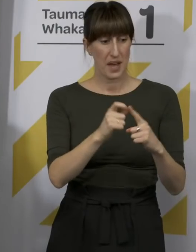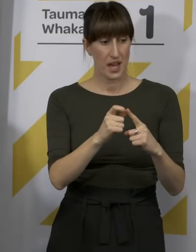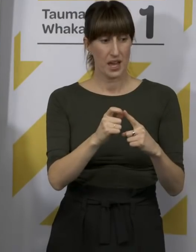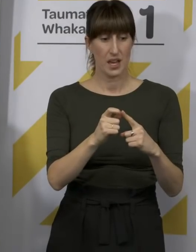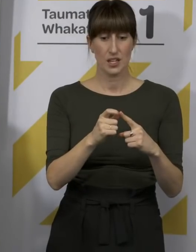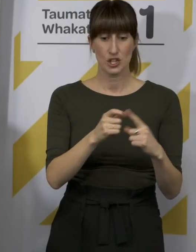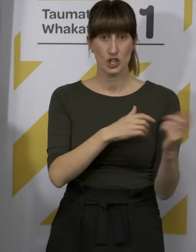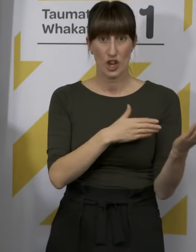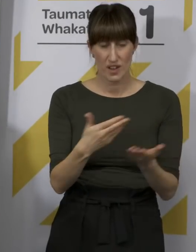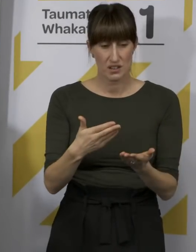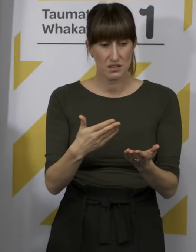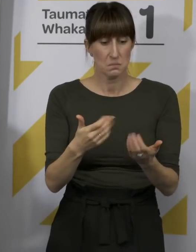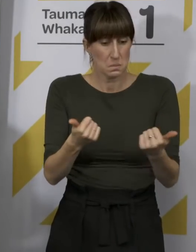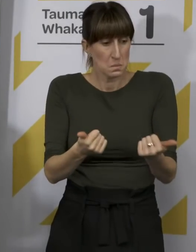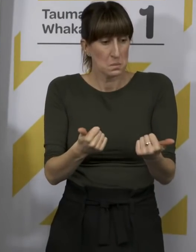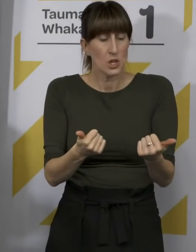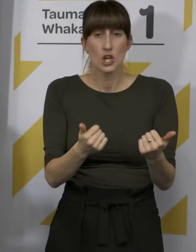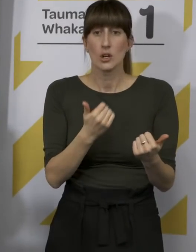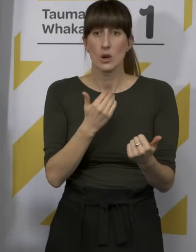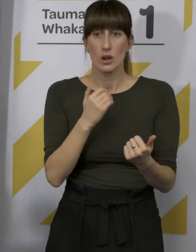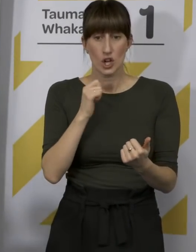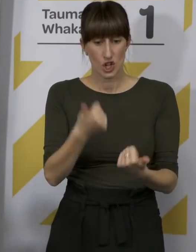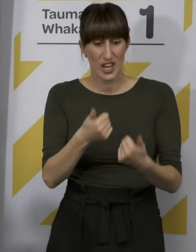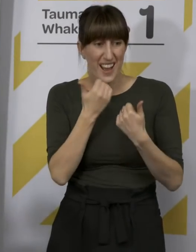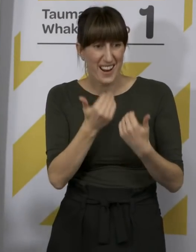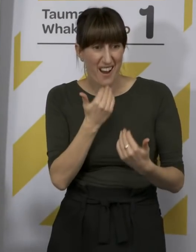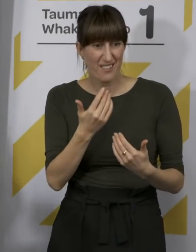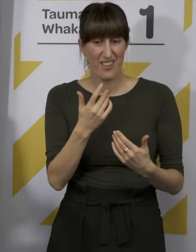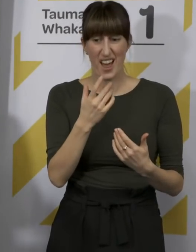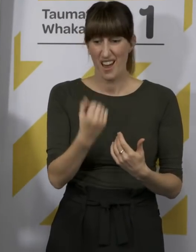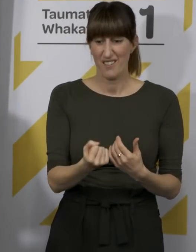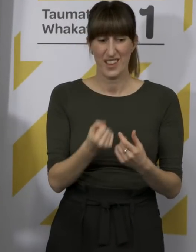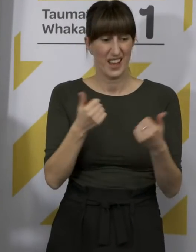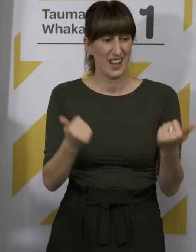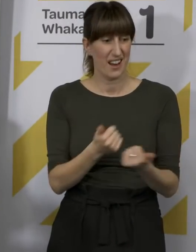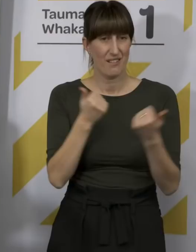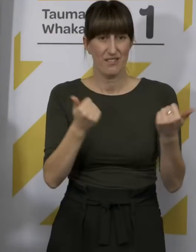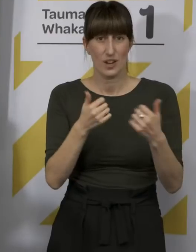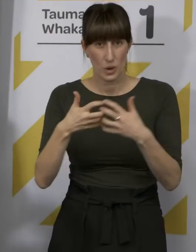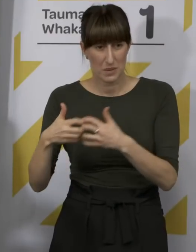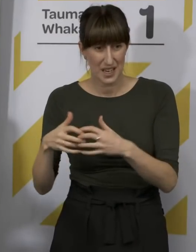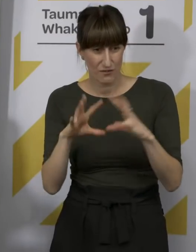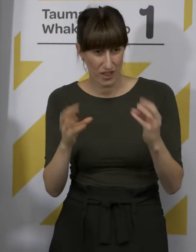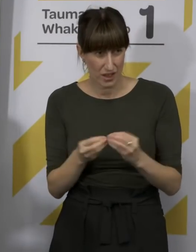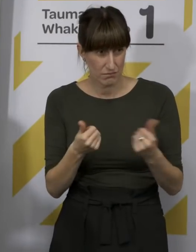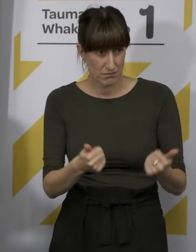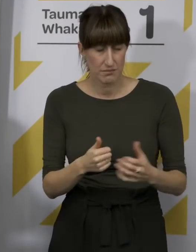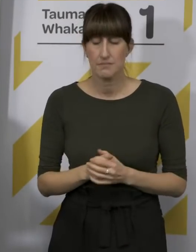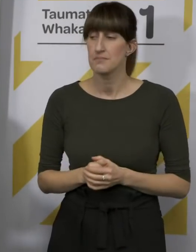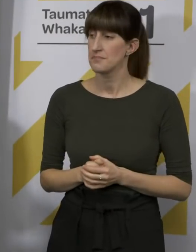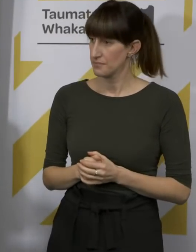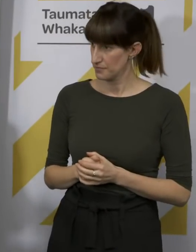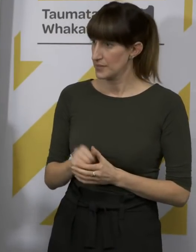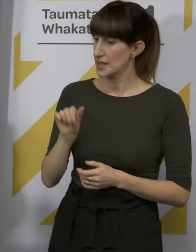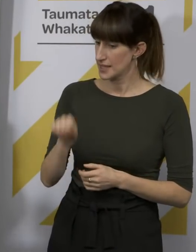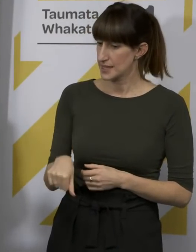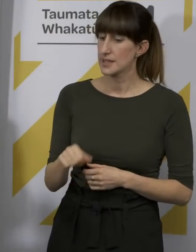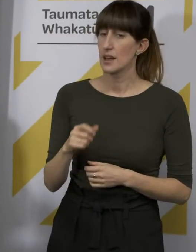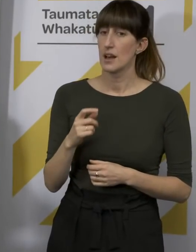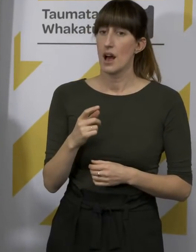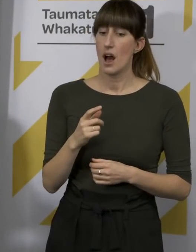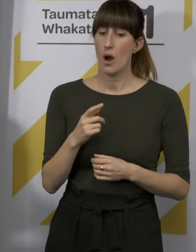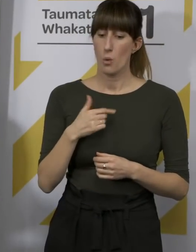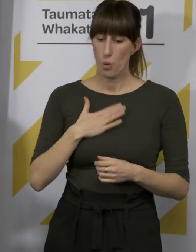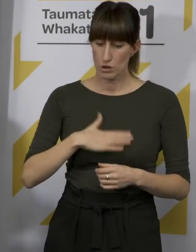that they are adequate, and what we're talking about with the district health boards today is making sure that we can maintain